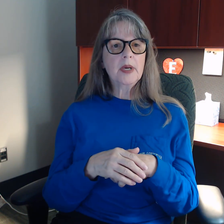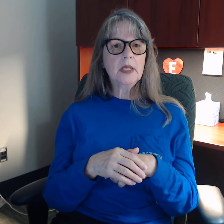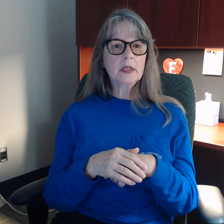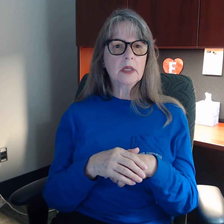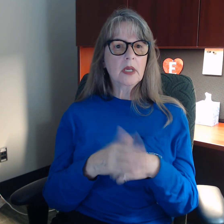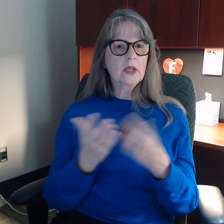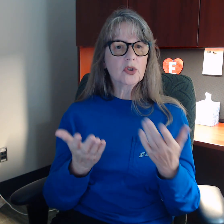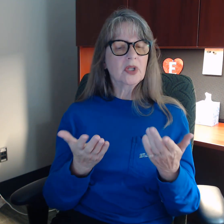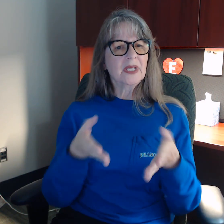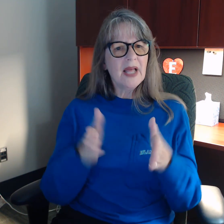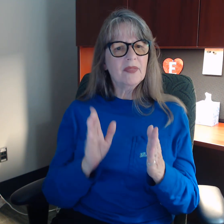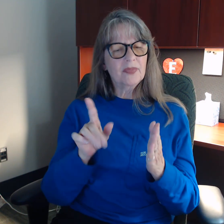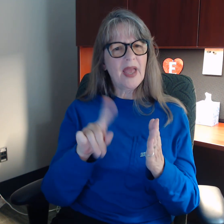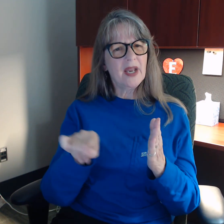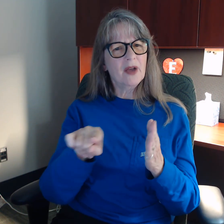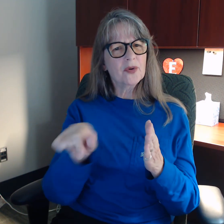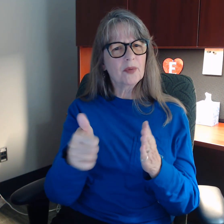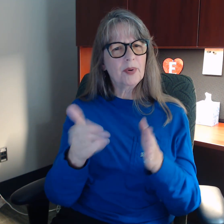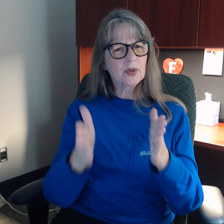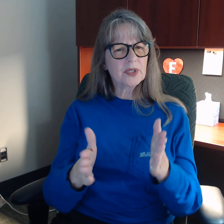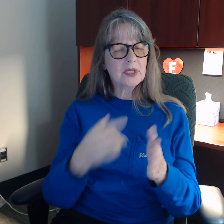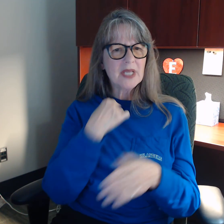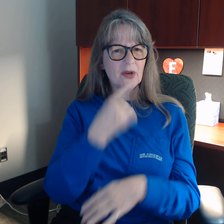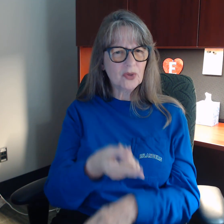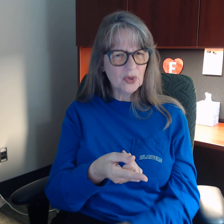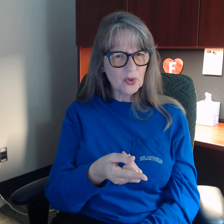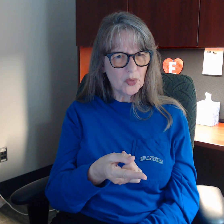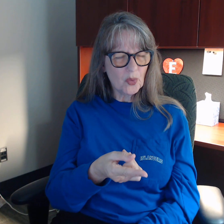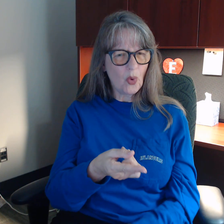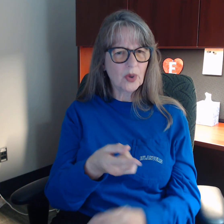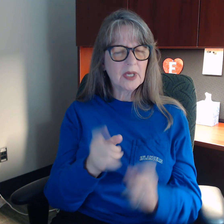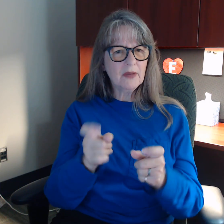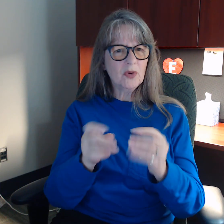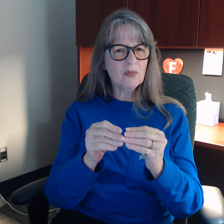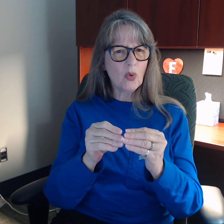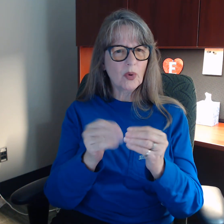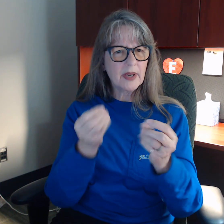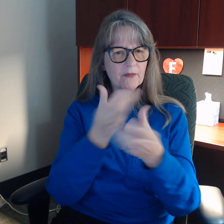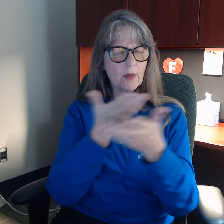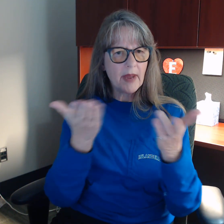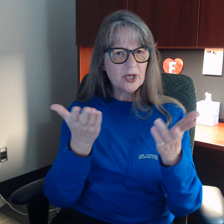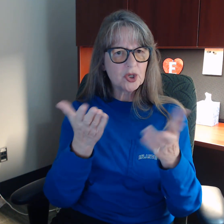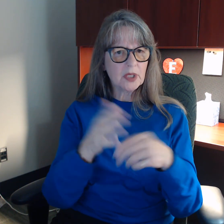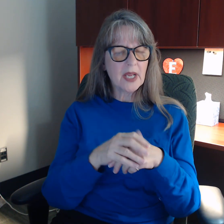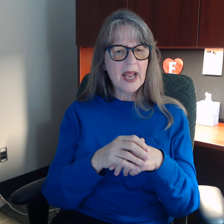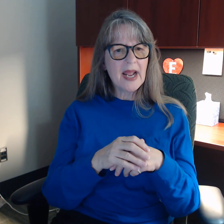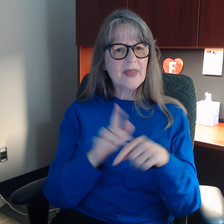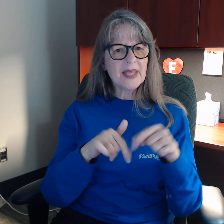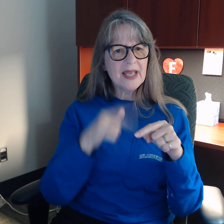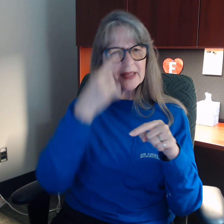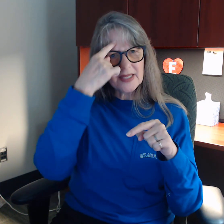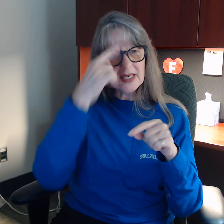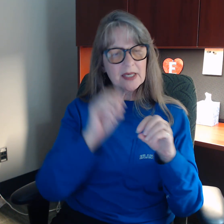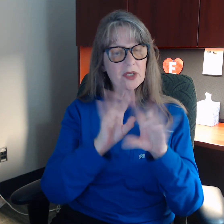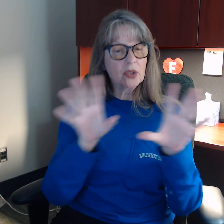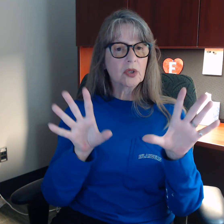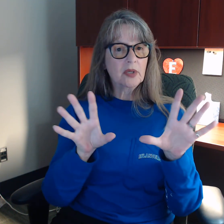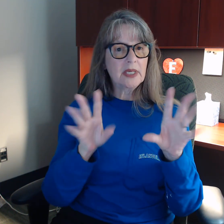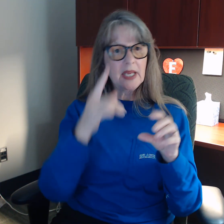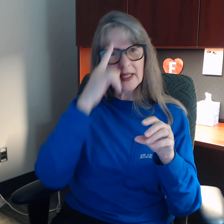but let that other person tell you or give you more information. And they can't think as clearly, can't think